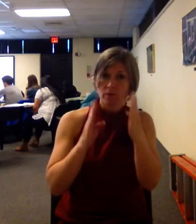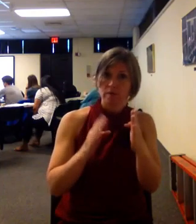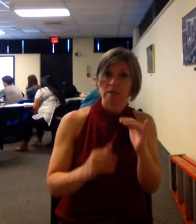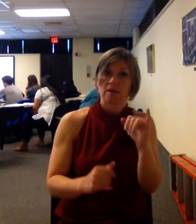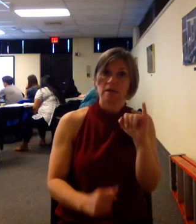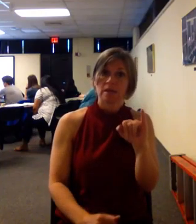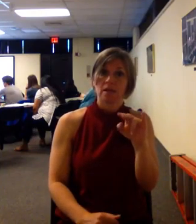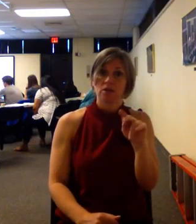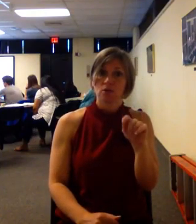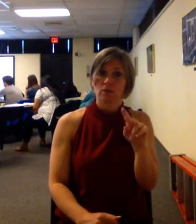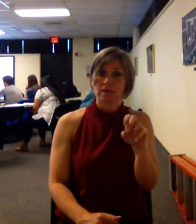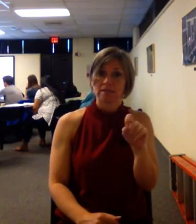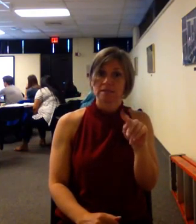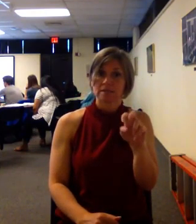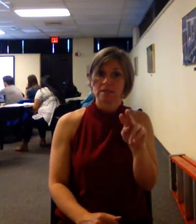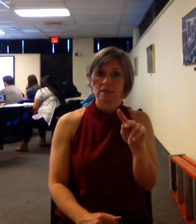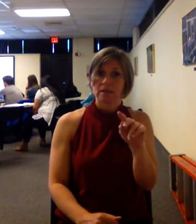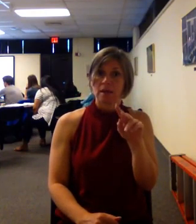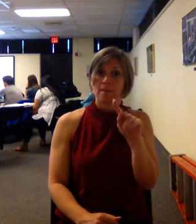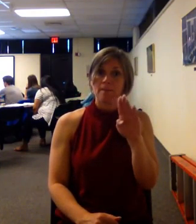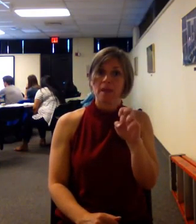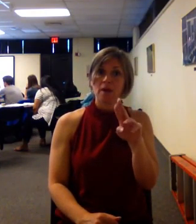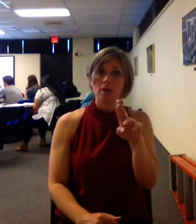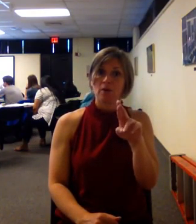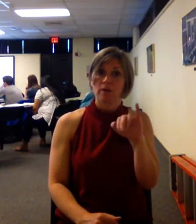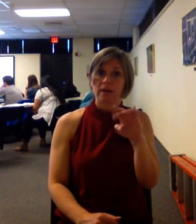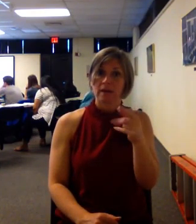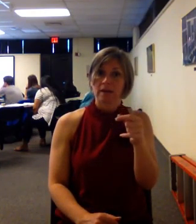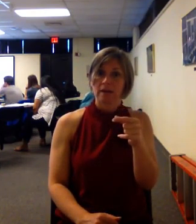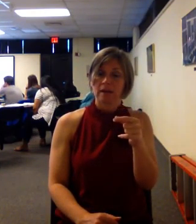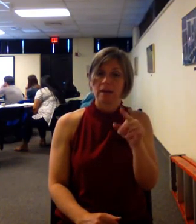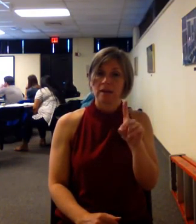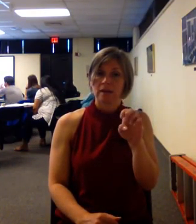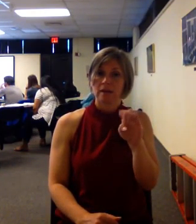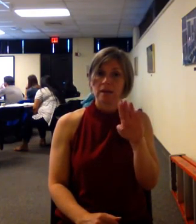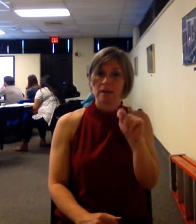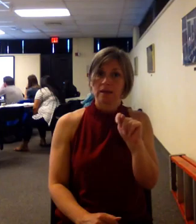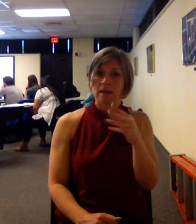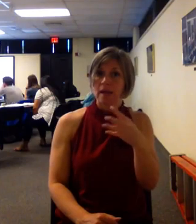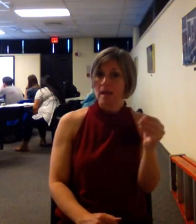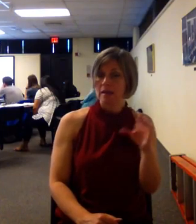debt and equity to get your weighted average cost of capital.